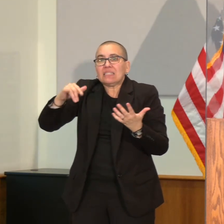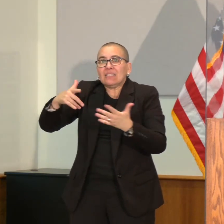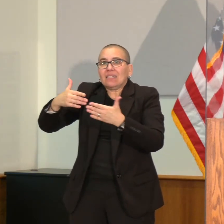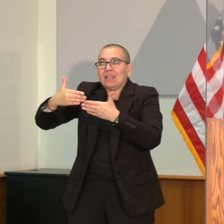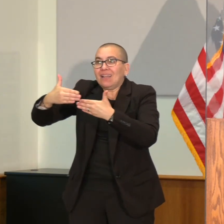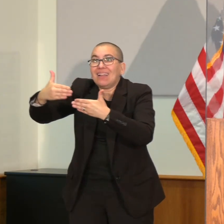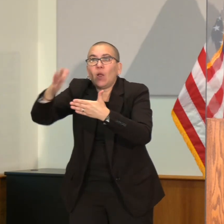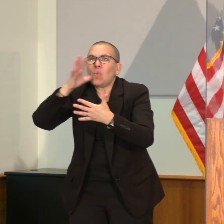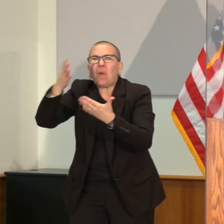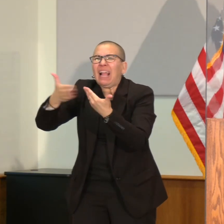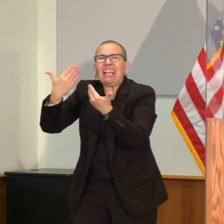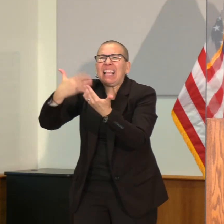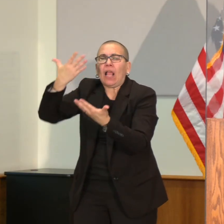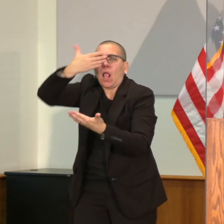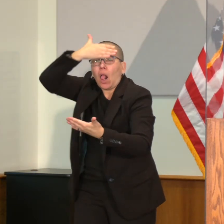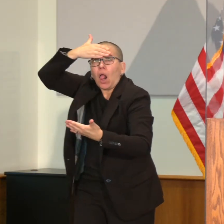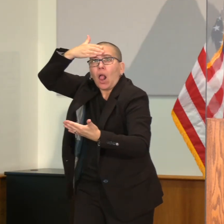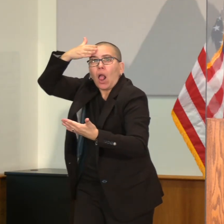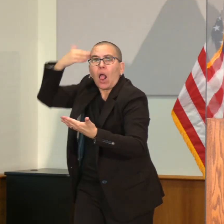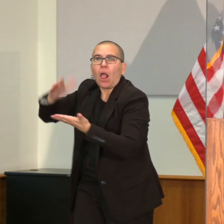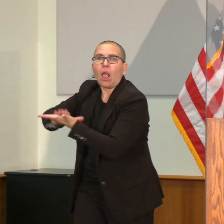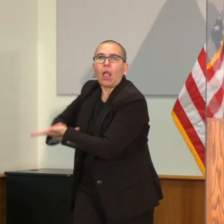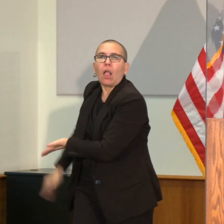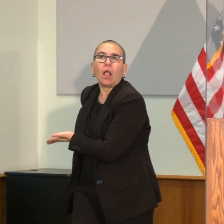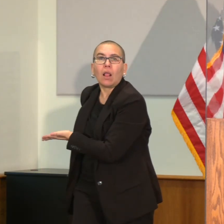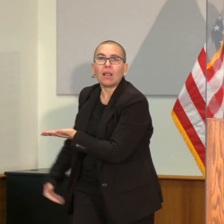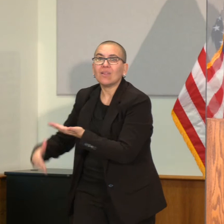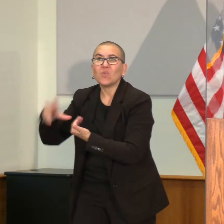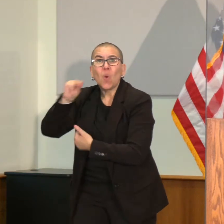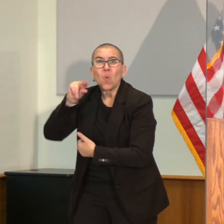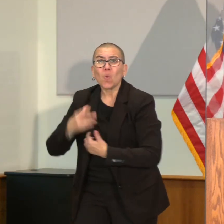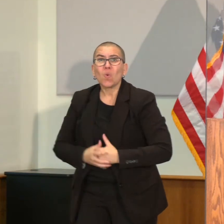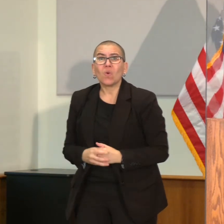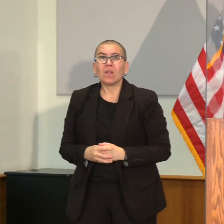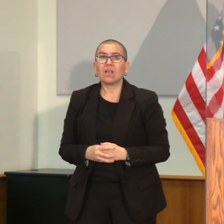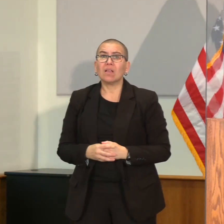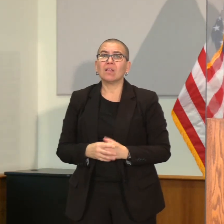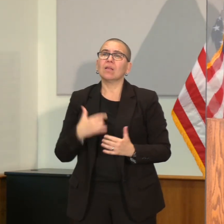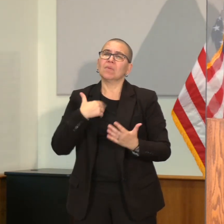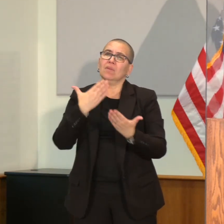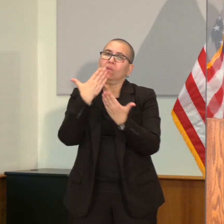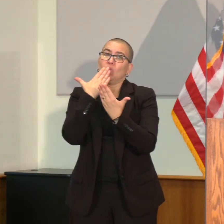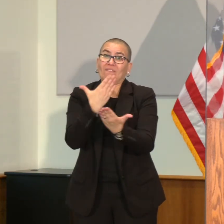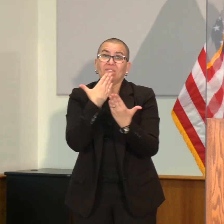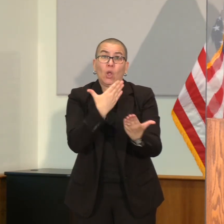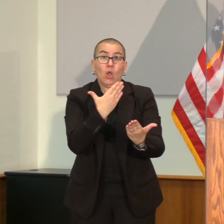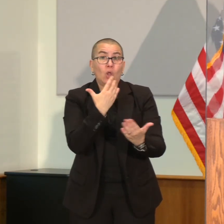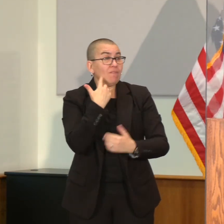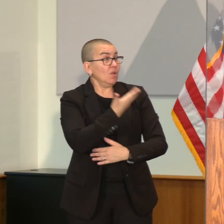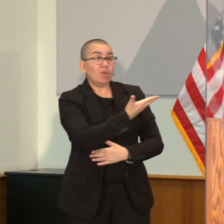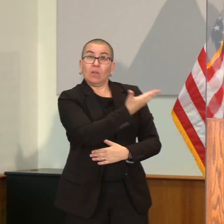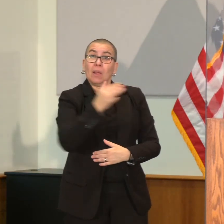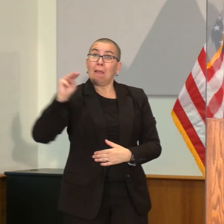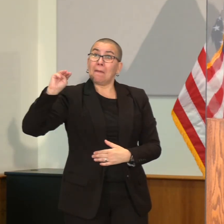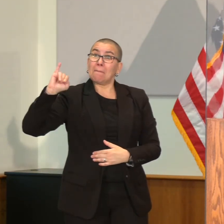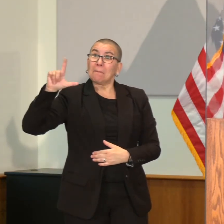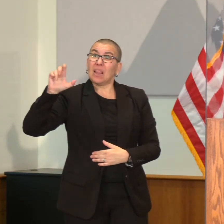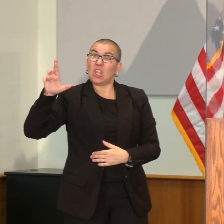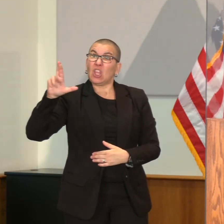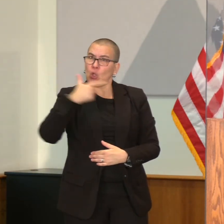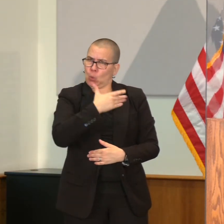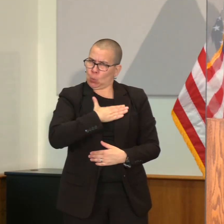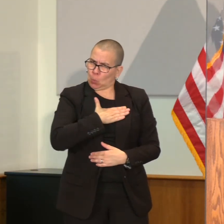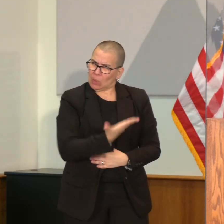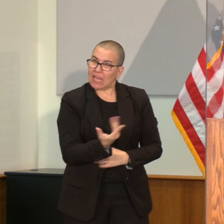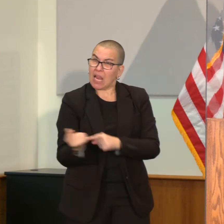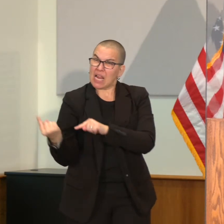With my comments of saying I'm thankful that there is a person who's willing to work across the aisle because they see the importance of us being one